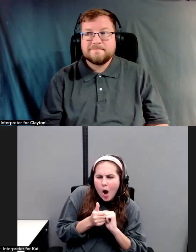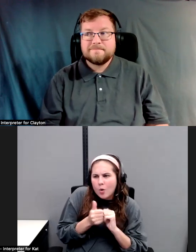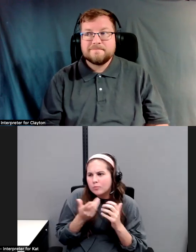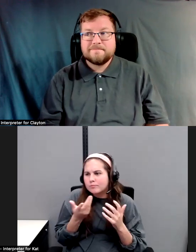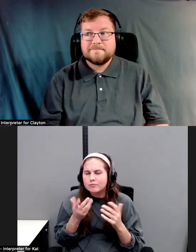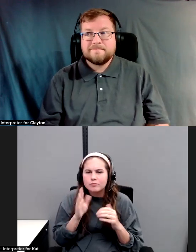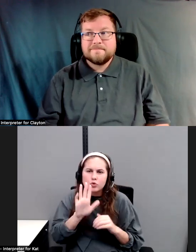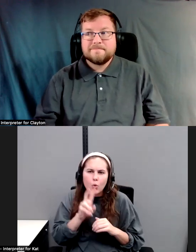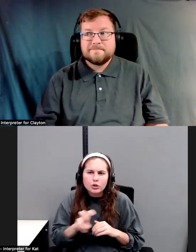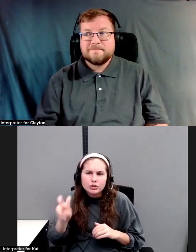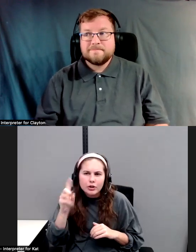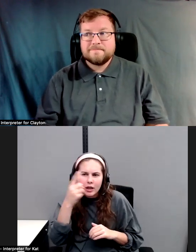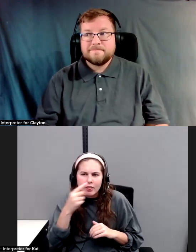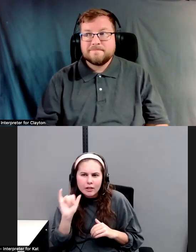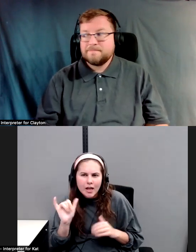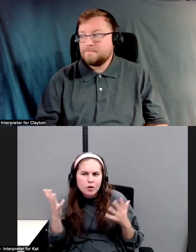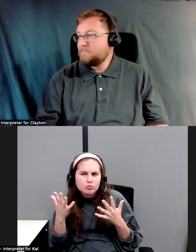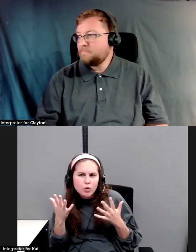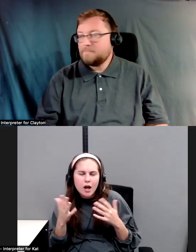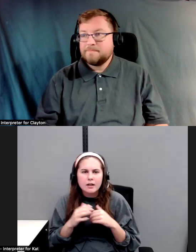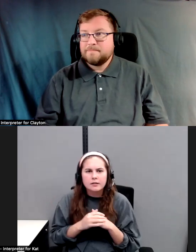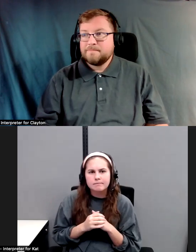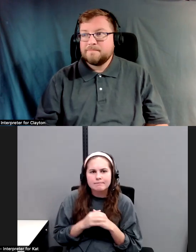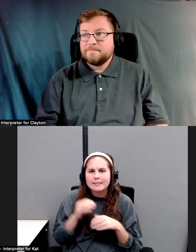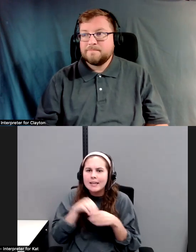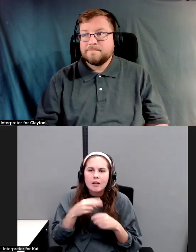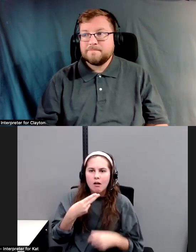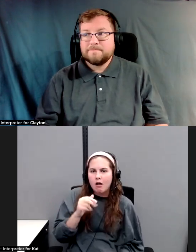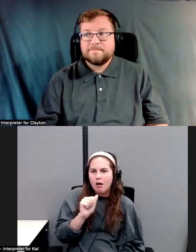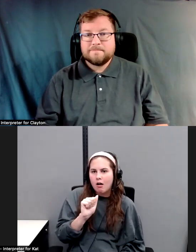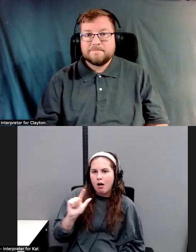with acting? Into Hallmark or into a different network?